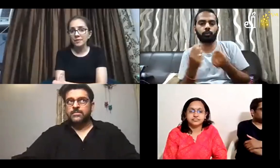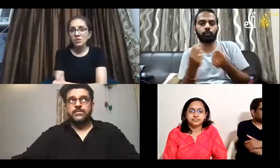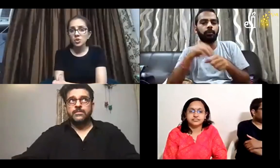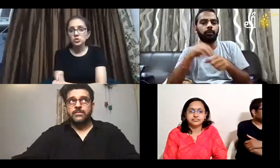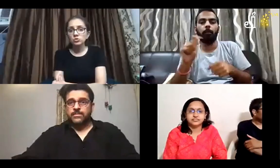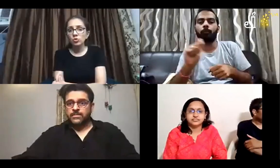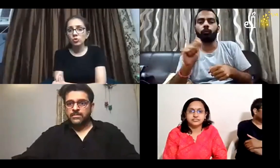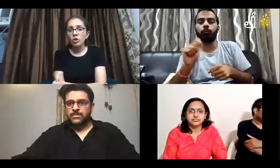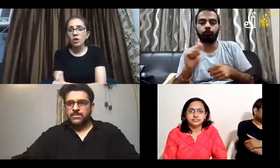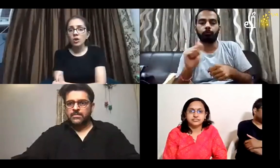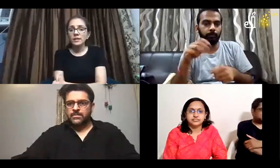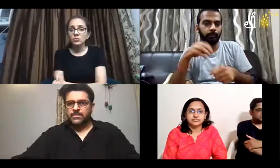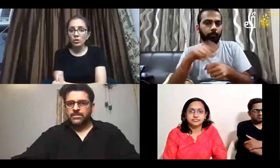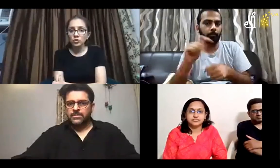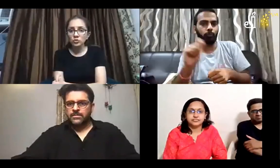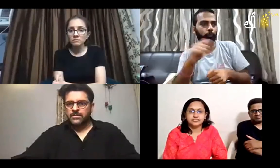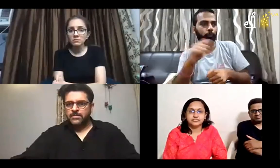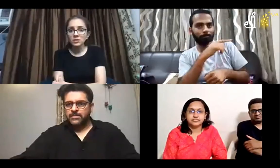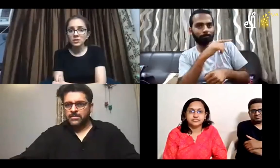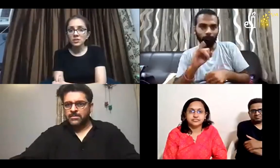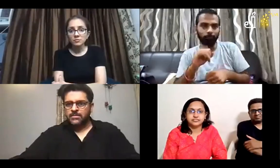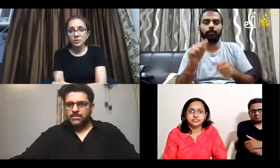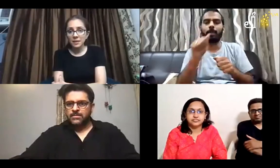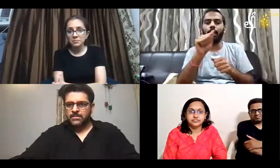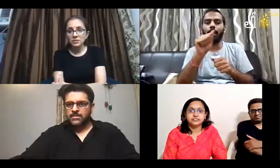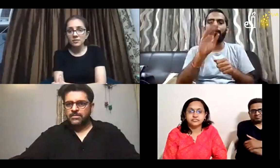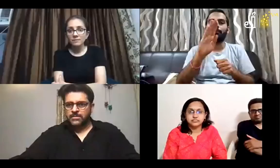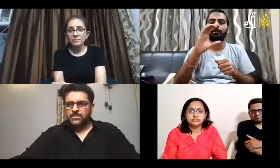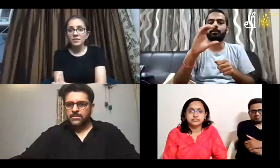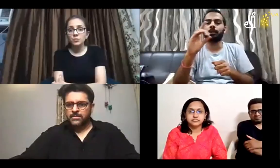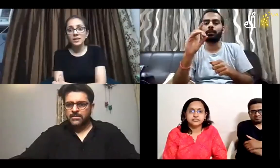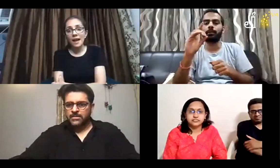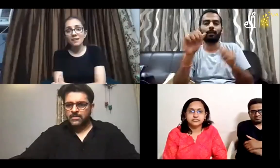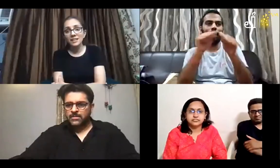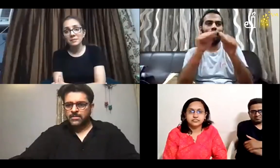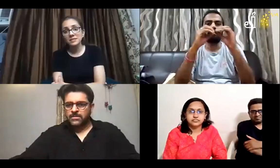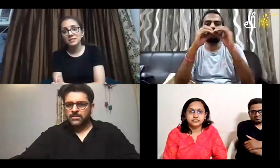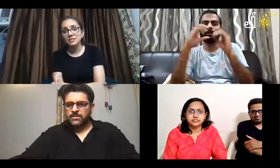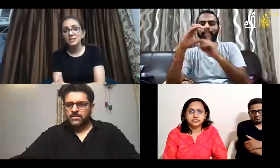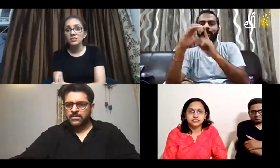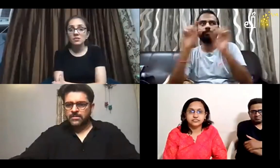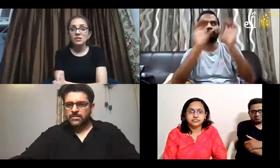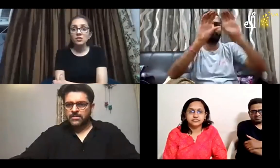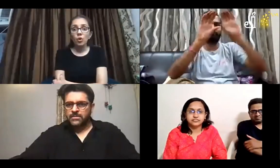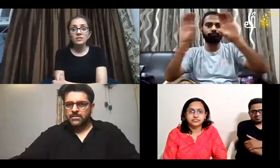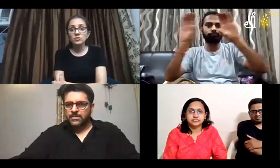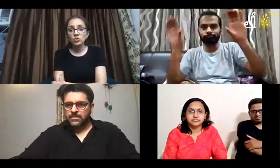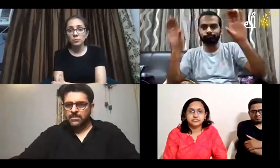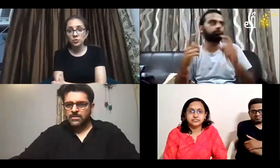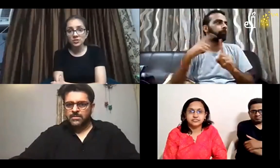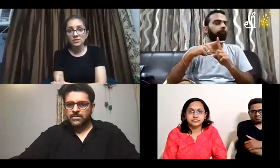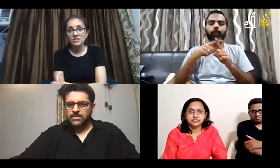development. So in the washroom, for example, we have A, B, C, D, all